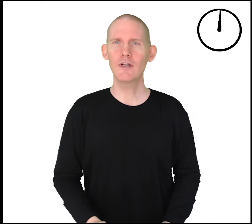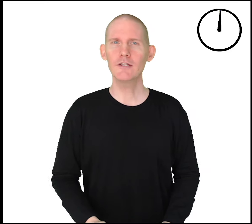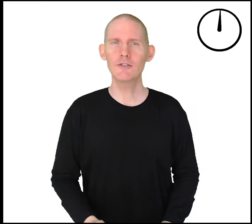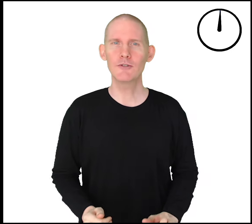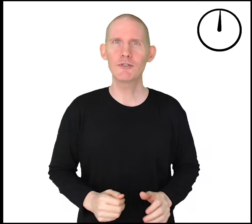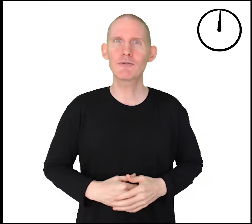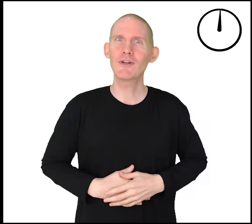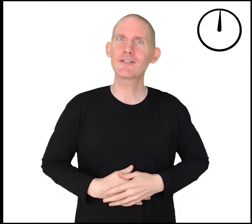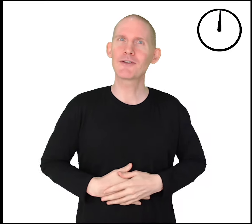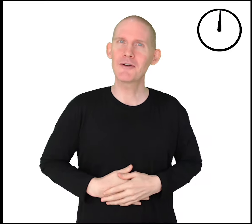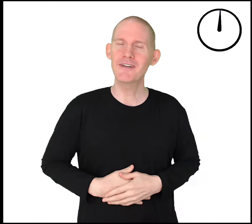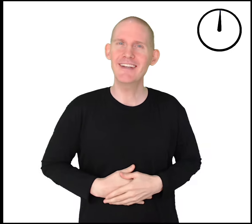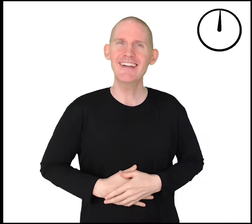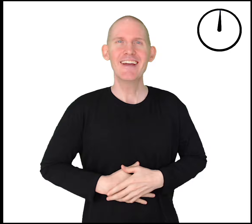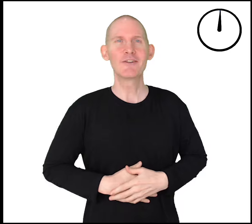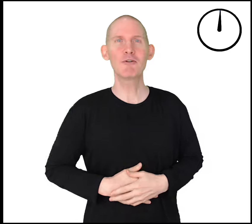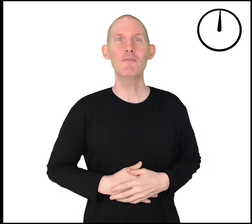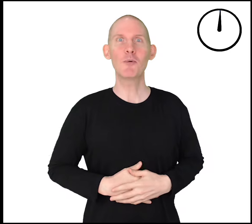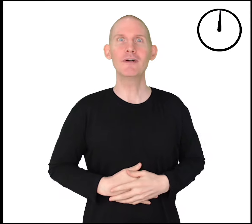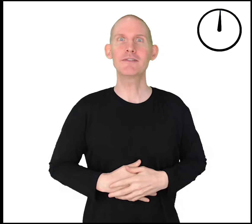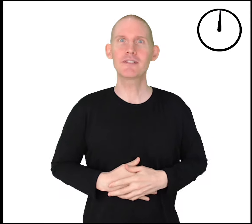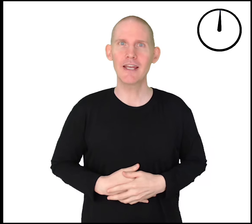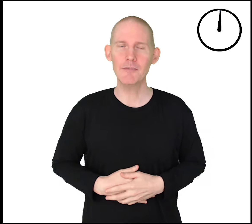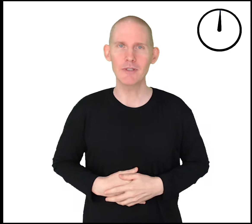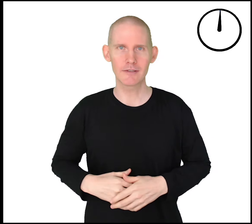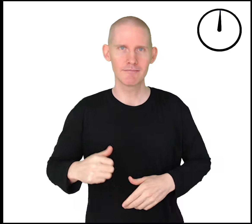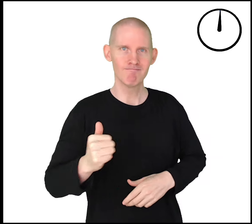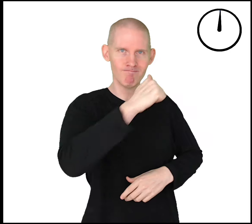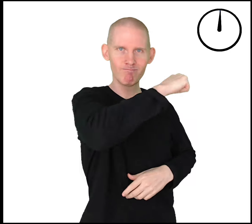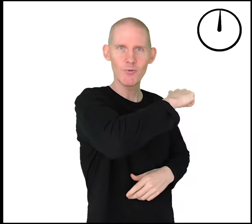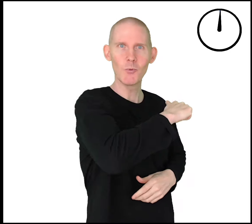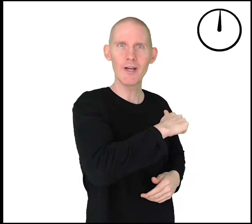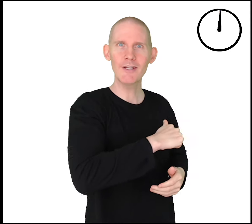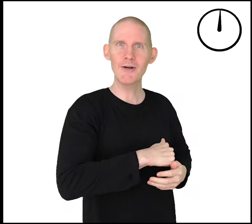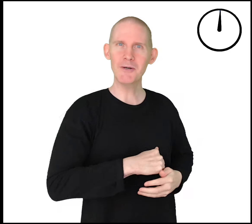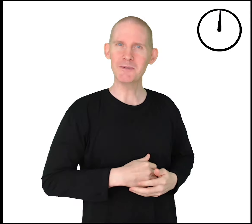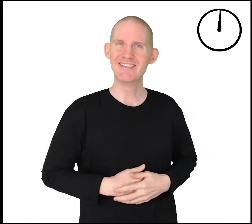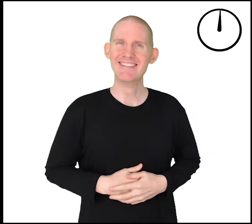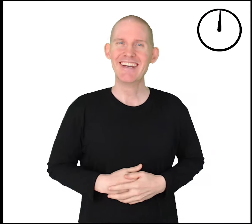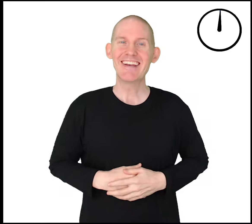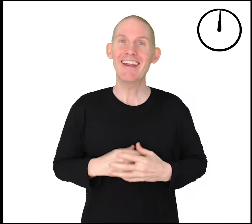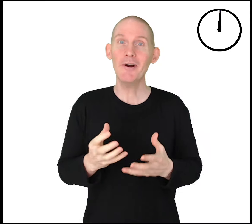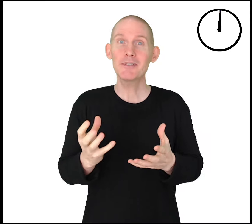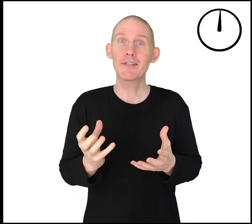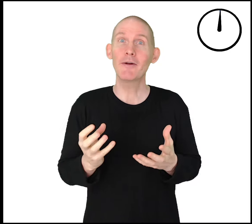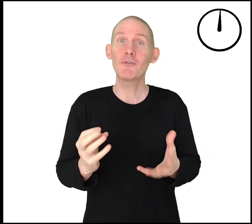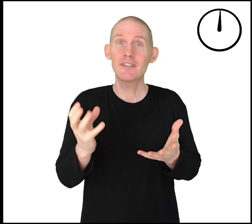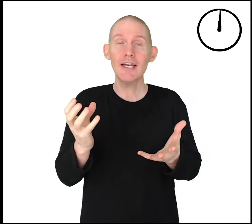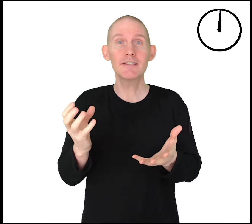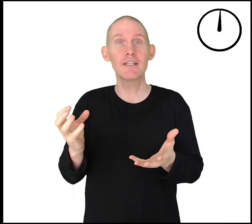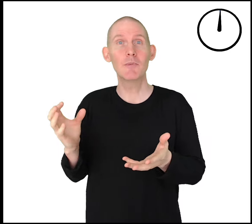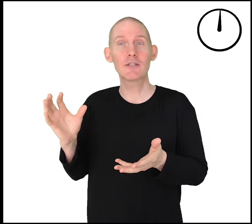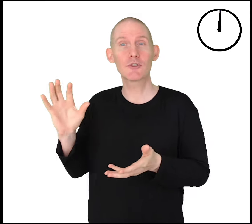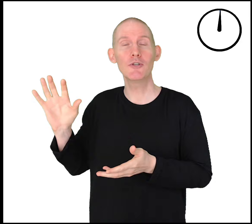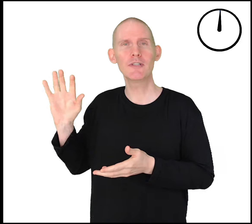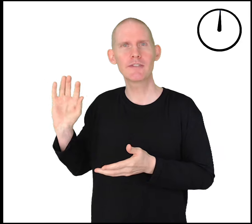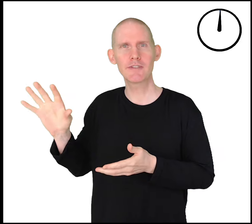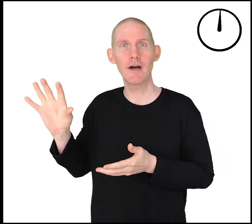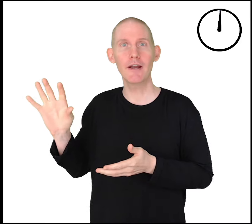finished learning Group 1 statements. Way to go. Now it's time for testing to make sure you can sign